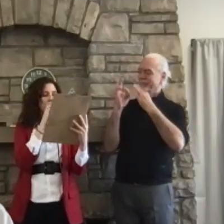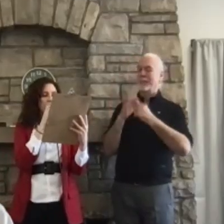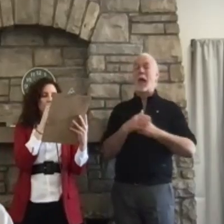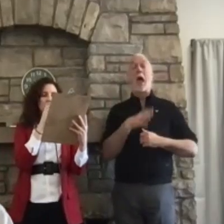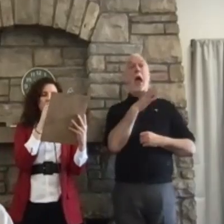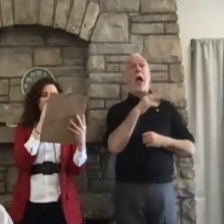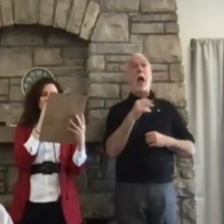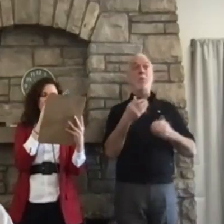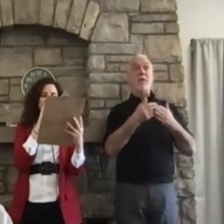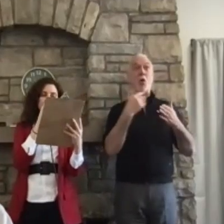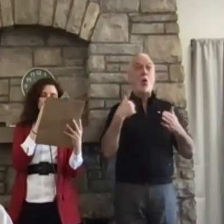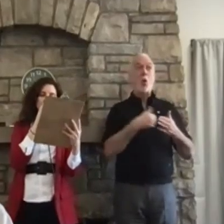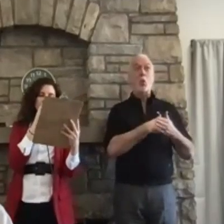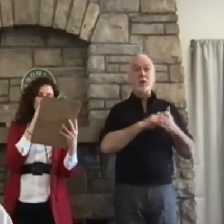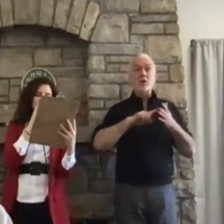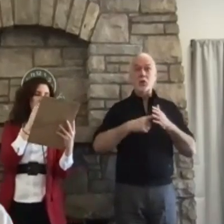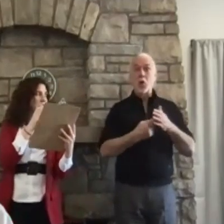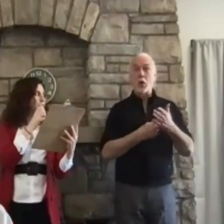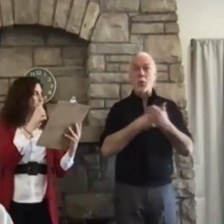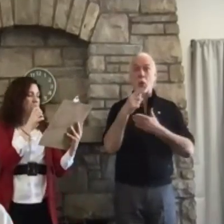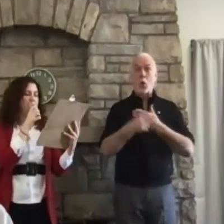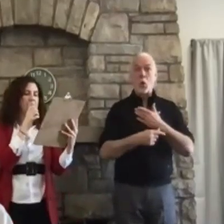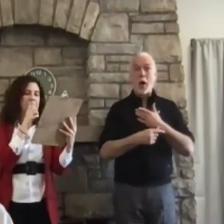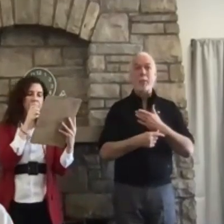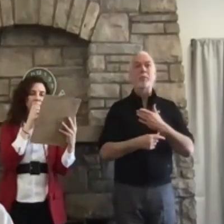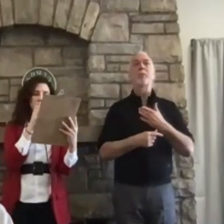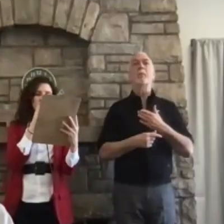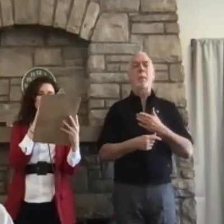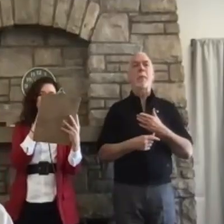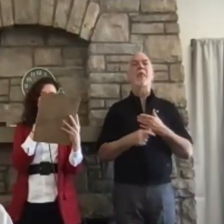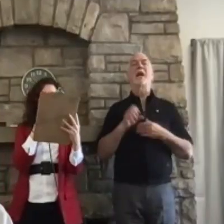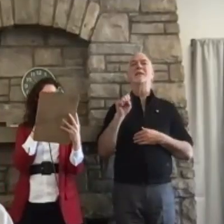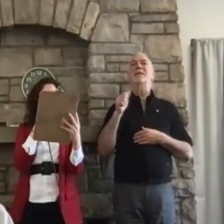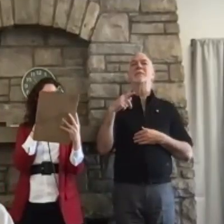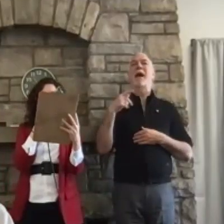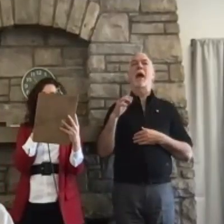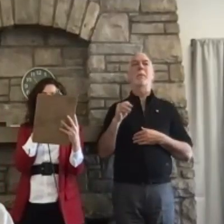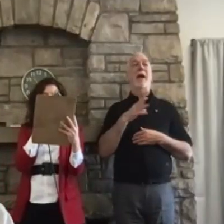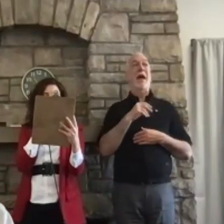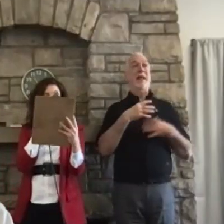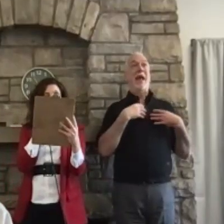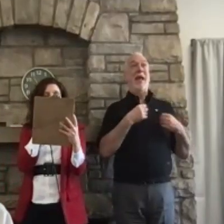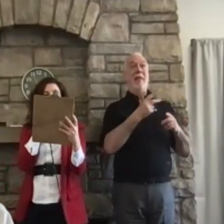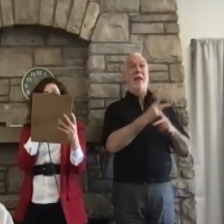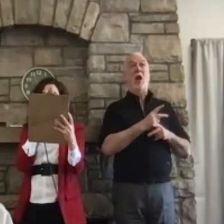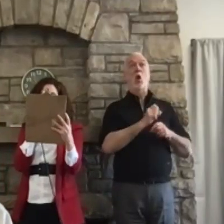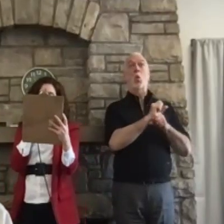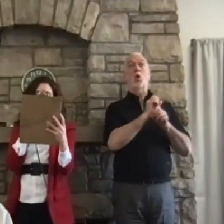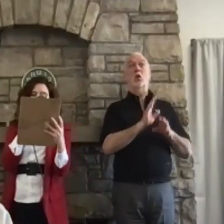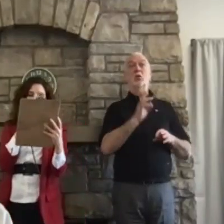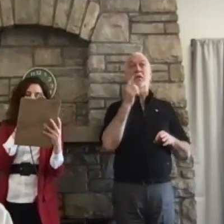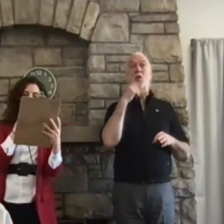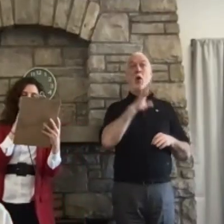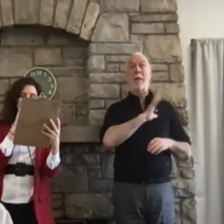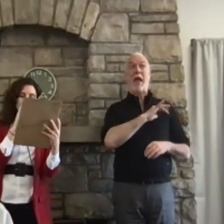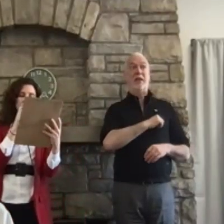And quickly, before launching into the program proper, FAMM and Healthcare Workers for Palestine, Twin Cities, want to acknowledge